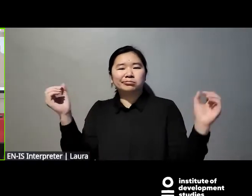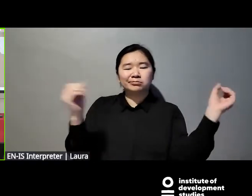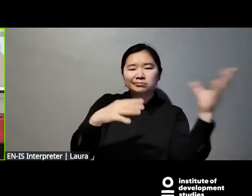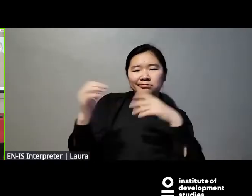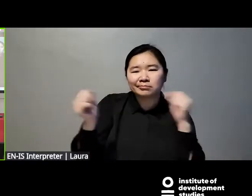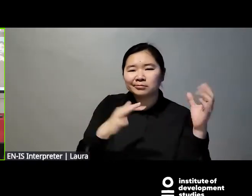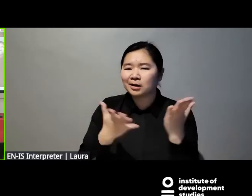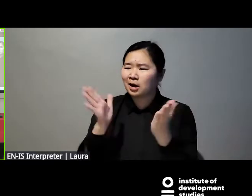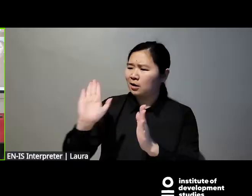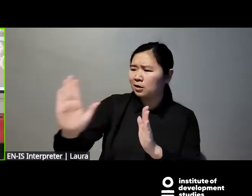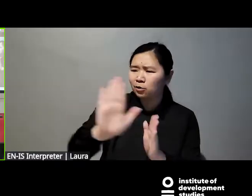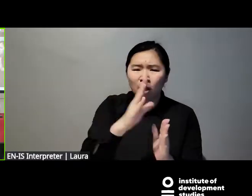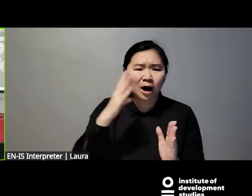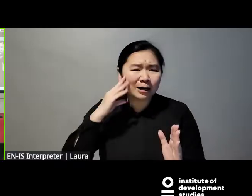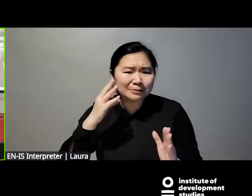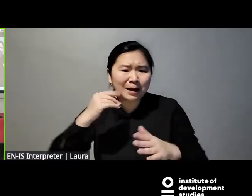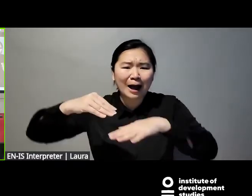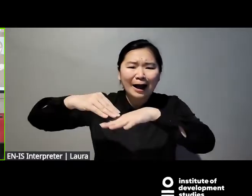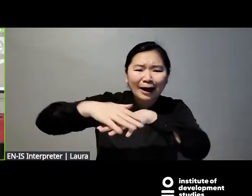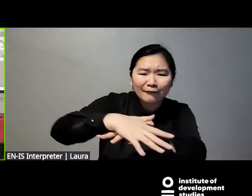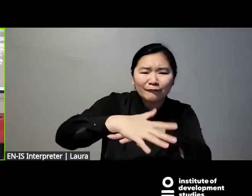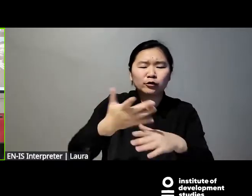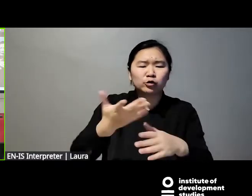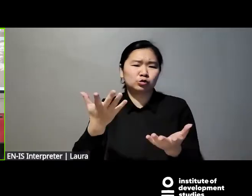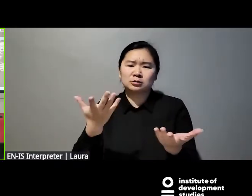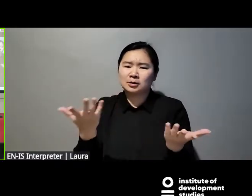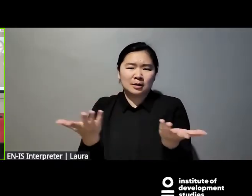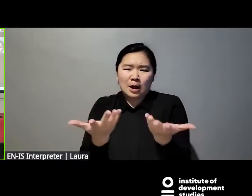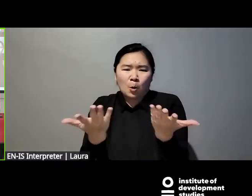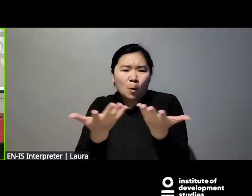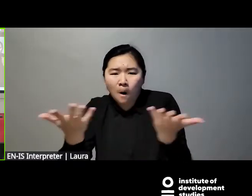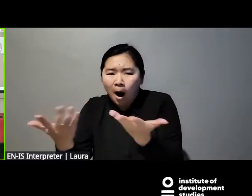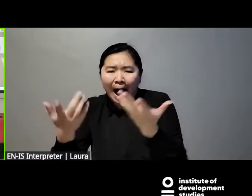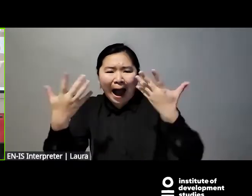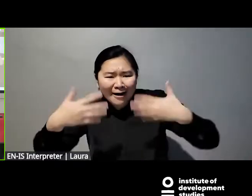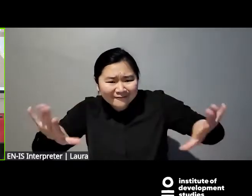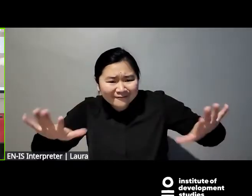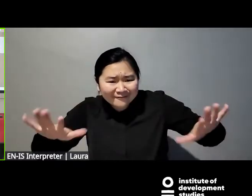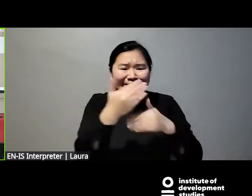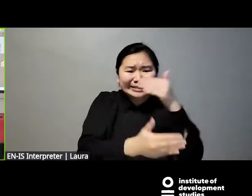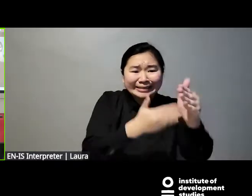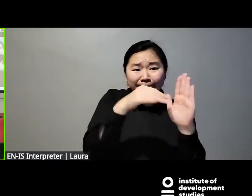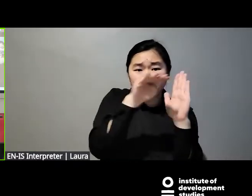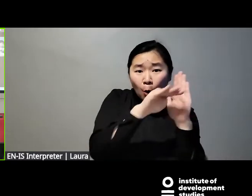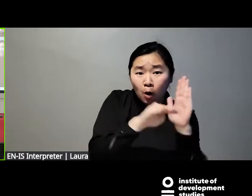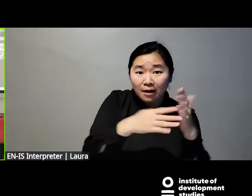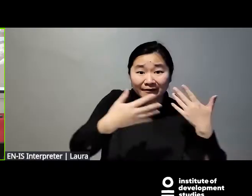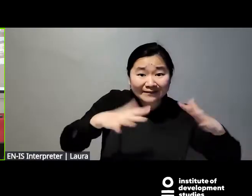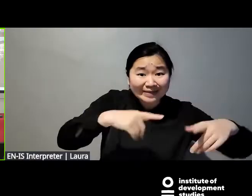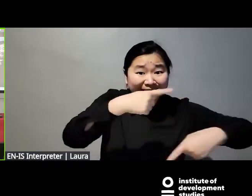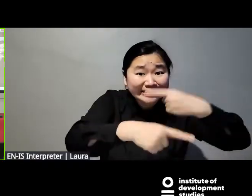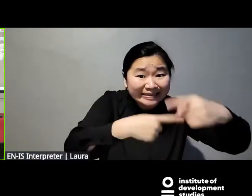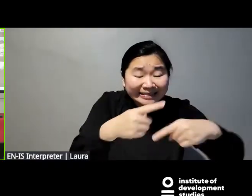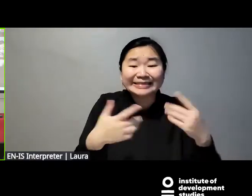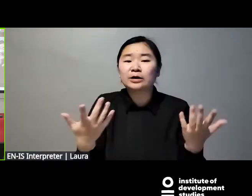and under-researched in terms of research. And Elizabeth, who's joining us online, will give some reflections on that. The third paper